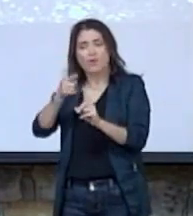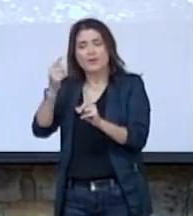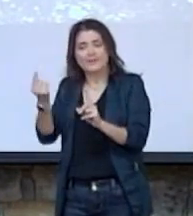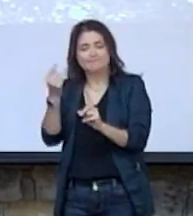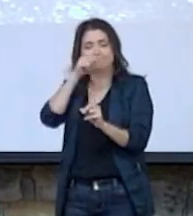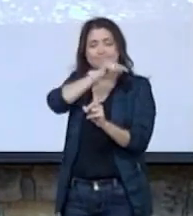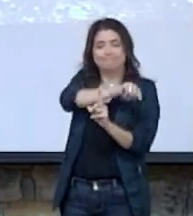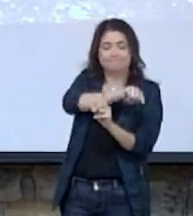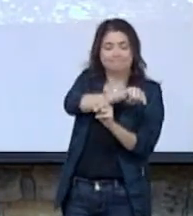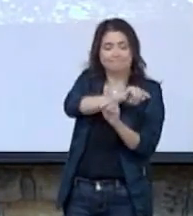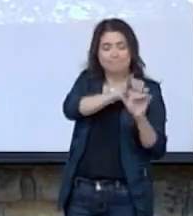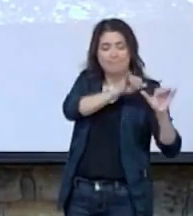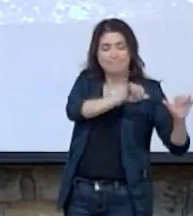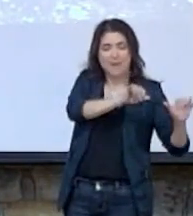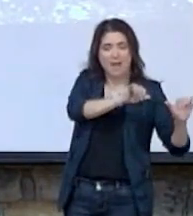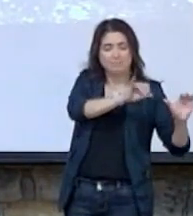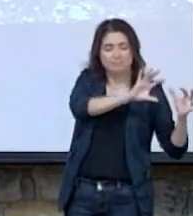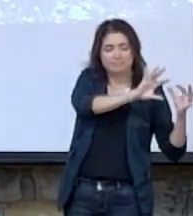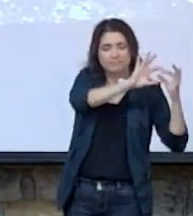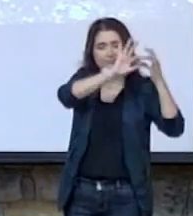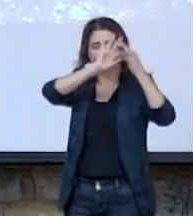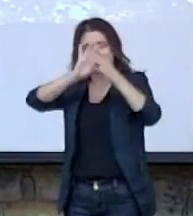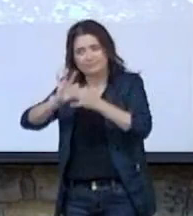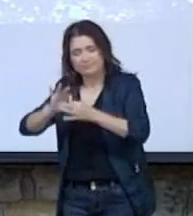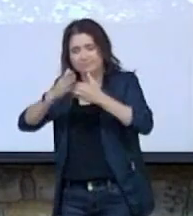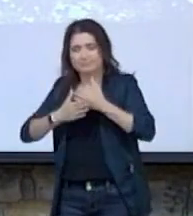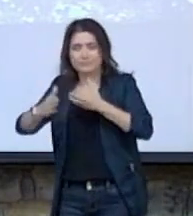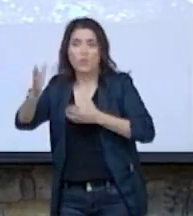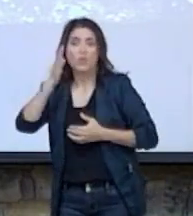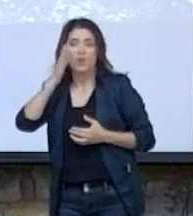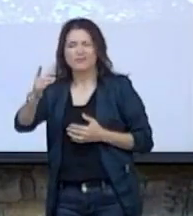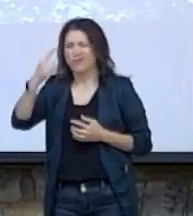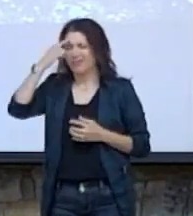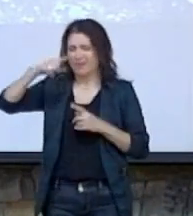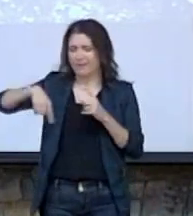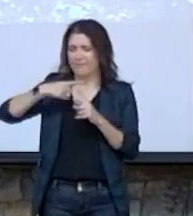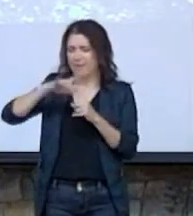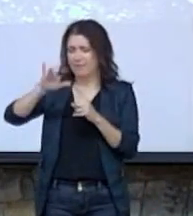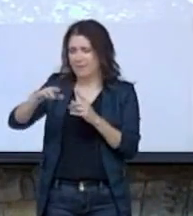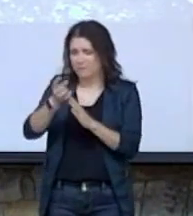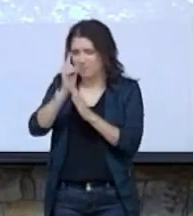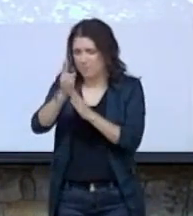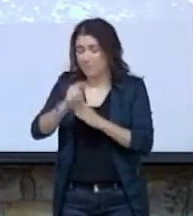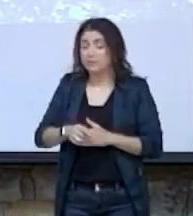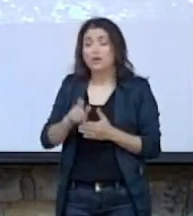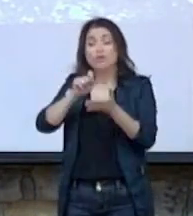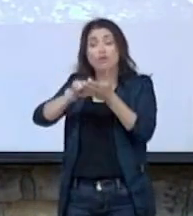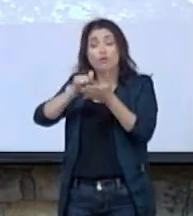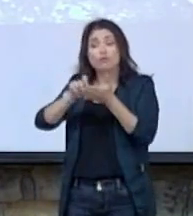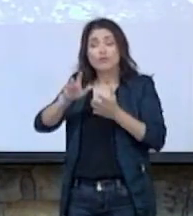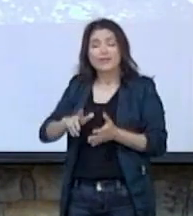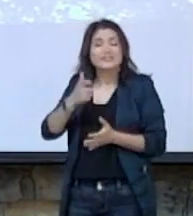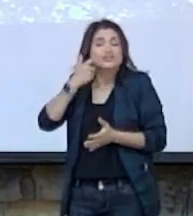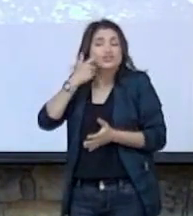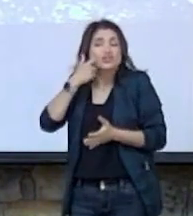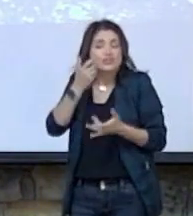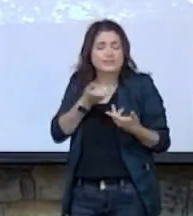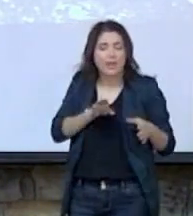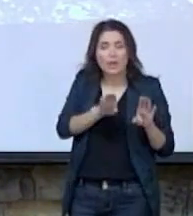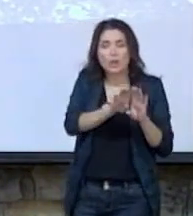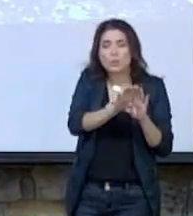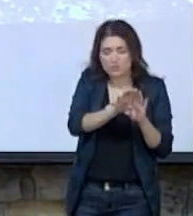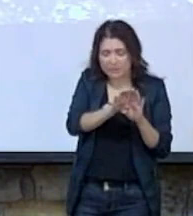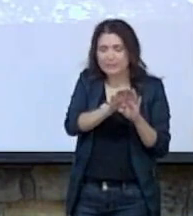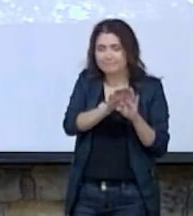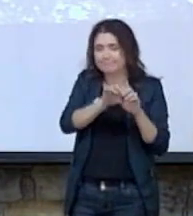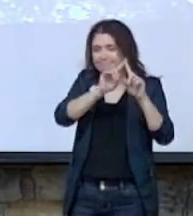has just been said to what he's about to say. So let's think about that for just a moment. The writer has just concluded a series